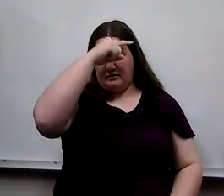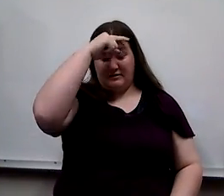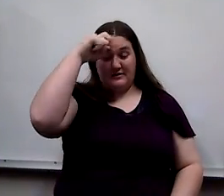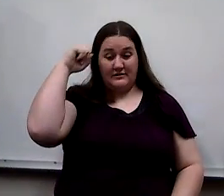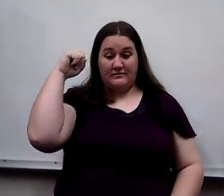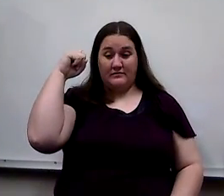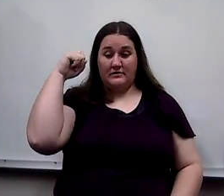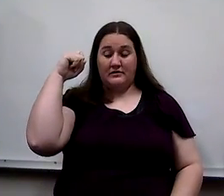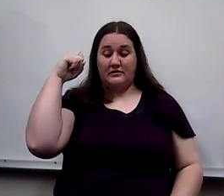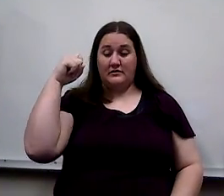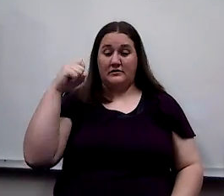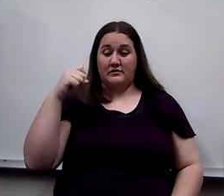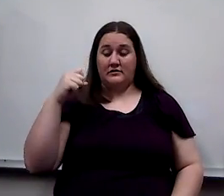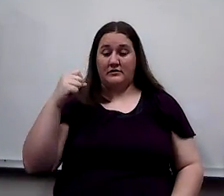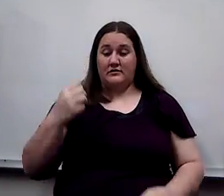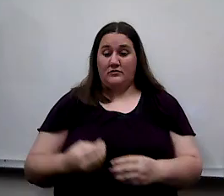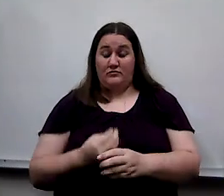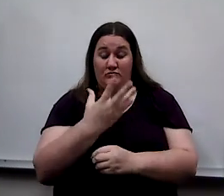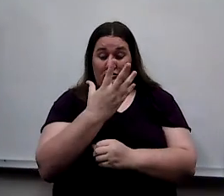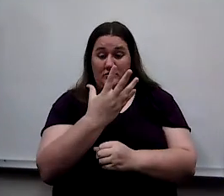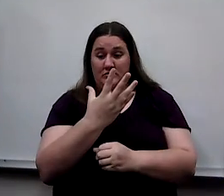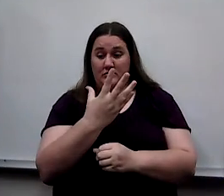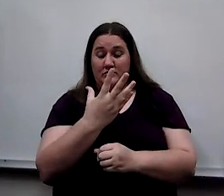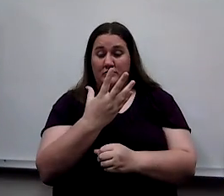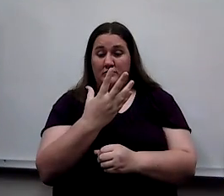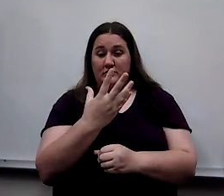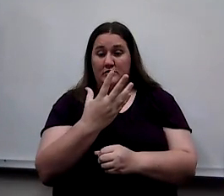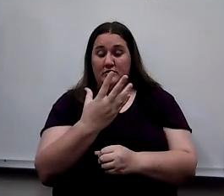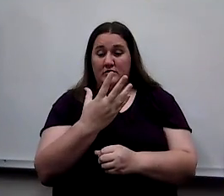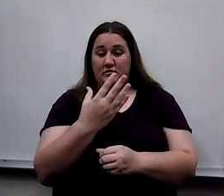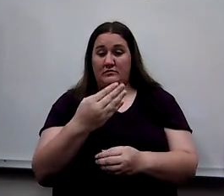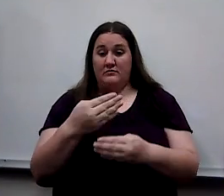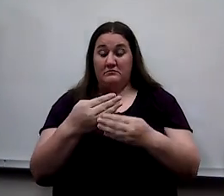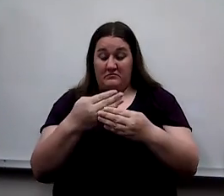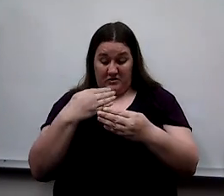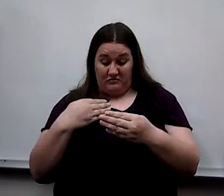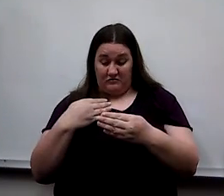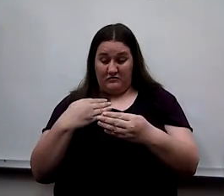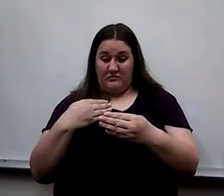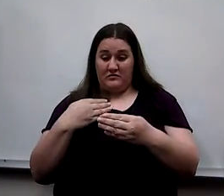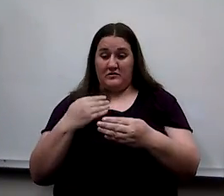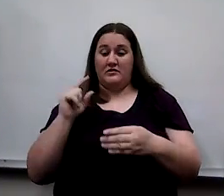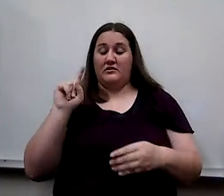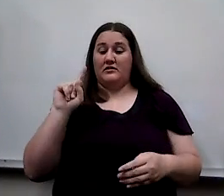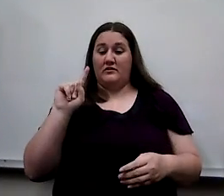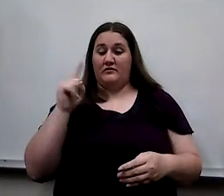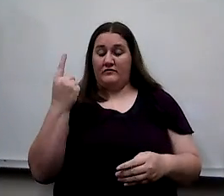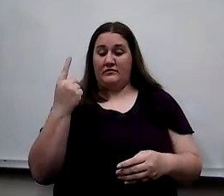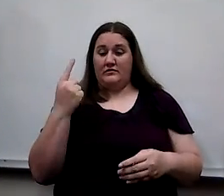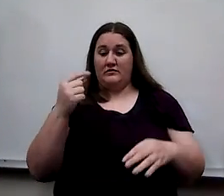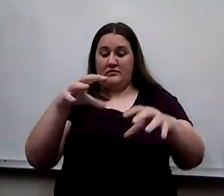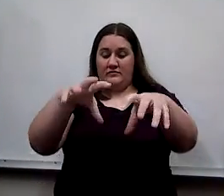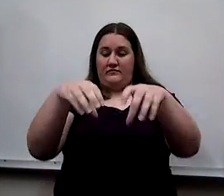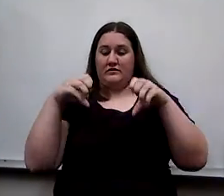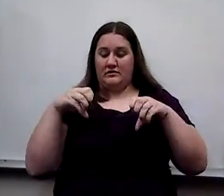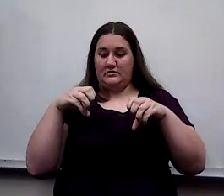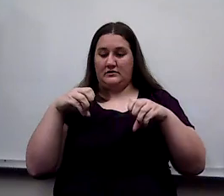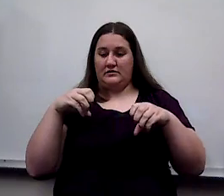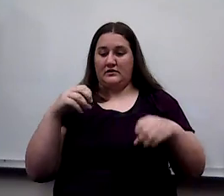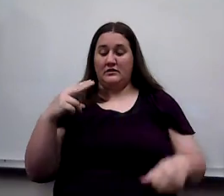frost. You should cut the canes to a height of 6 to 8 inches. The canes should be tied